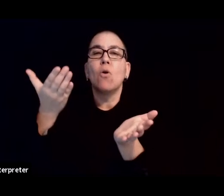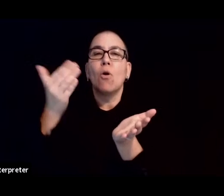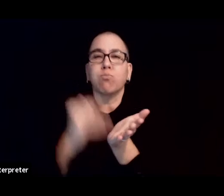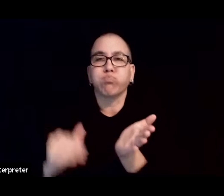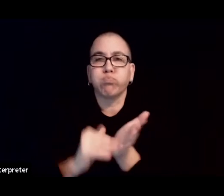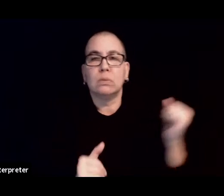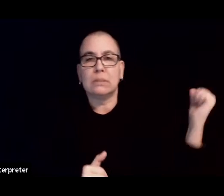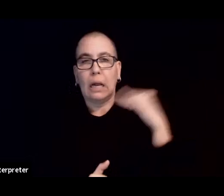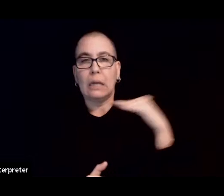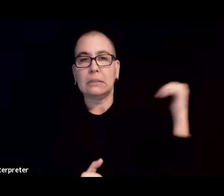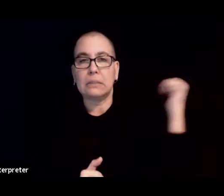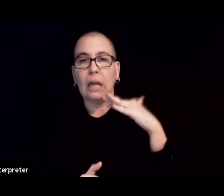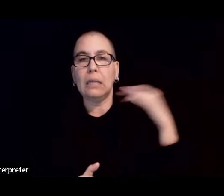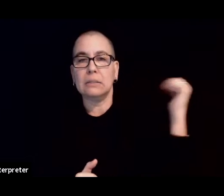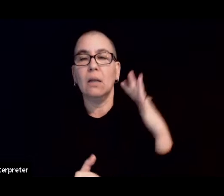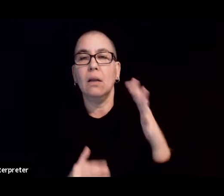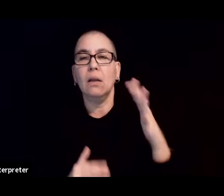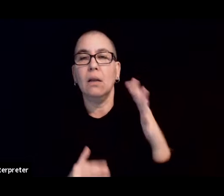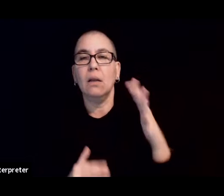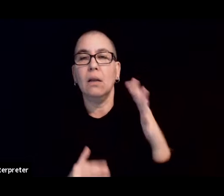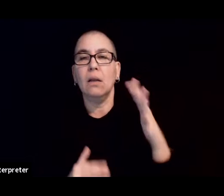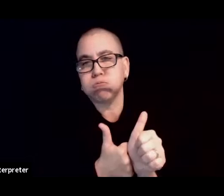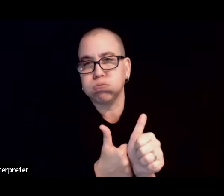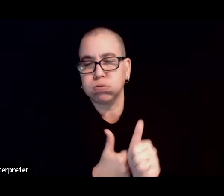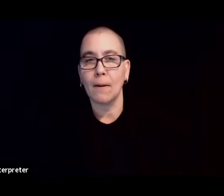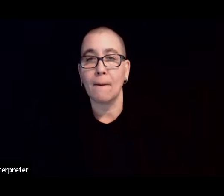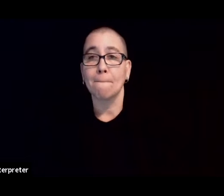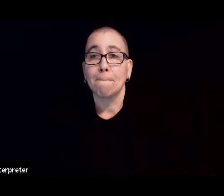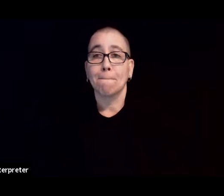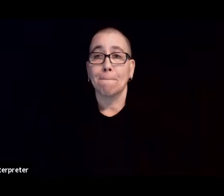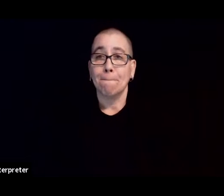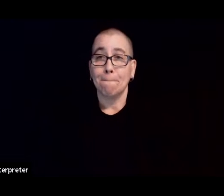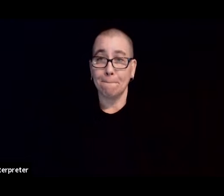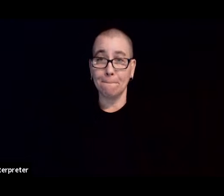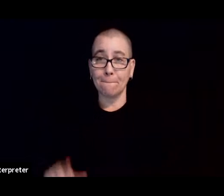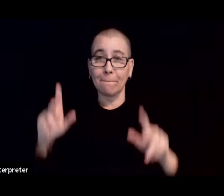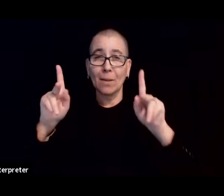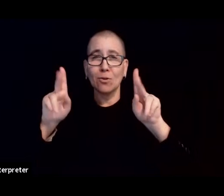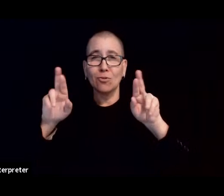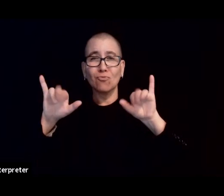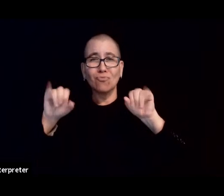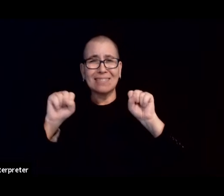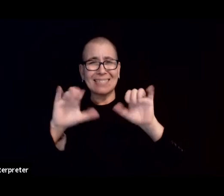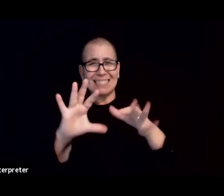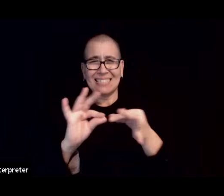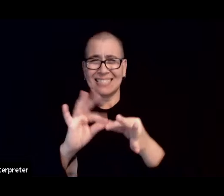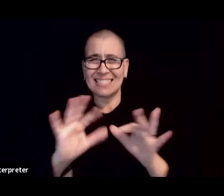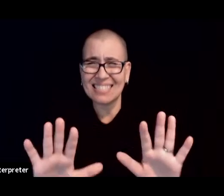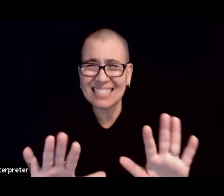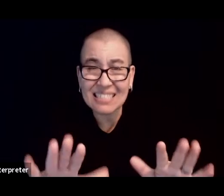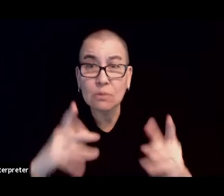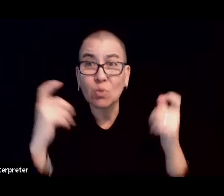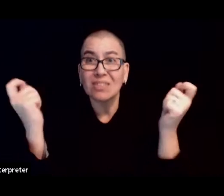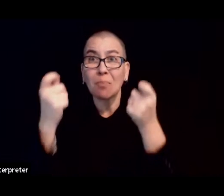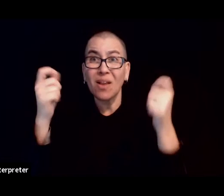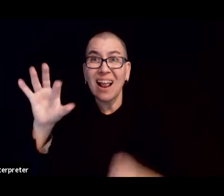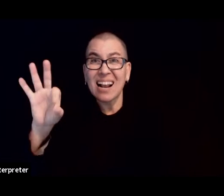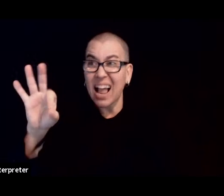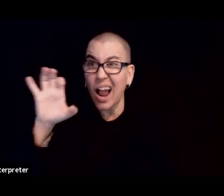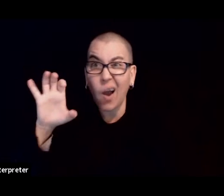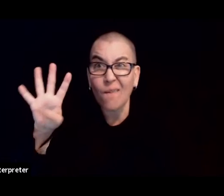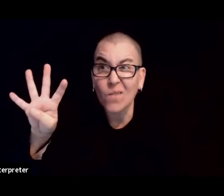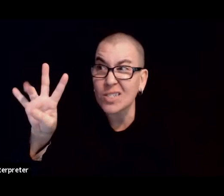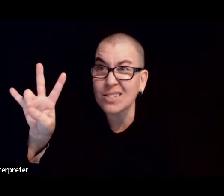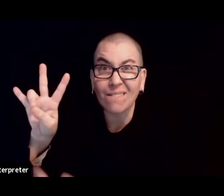But let's celebrate the fact that 947 healthcare workers have already been vaccinated with their first dose. I think that's